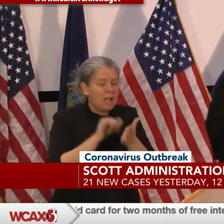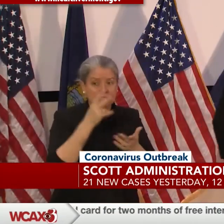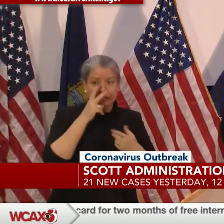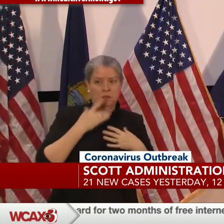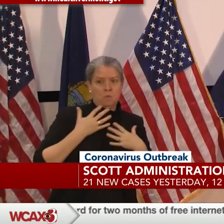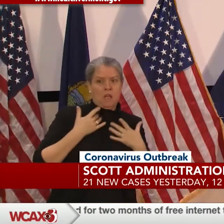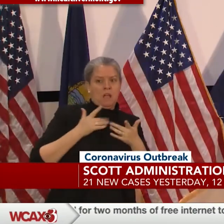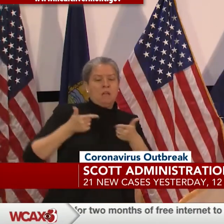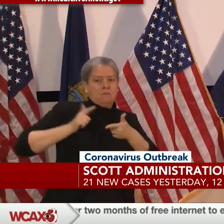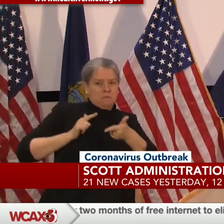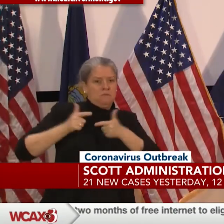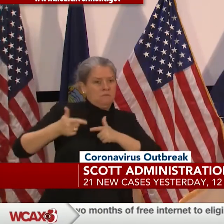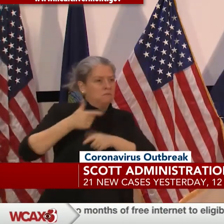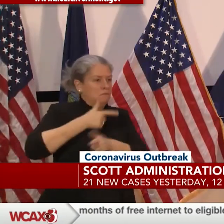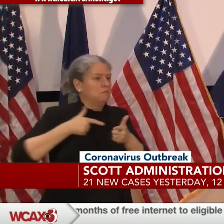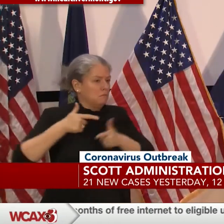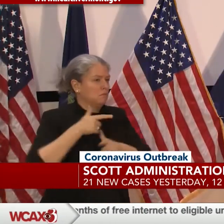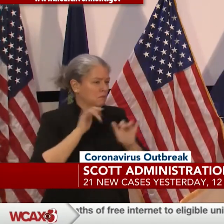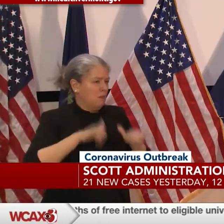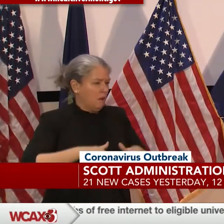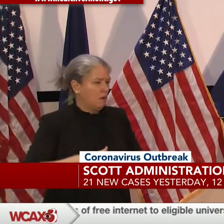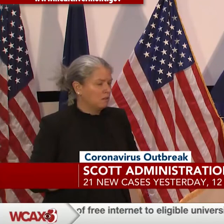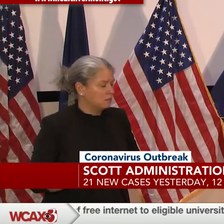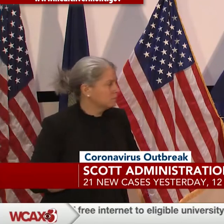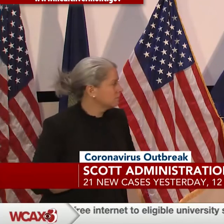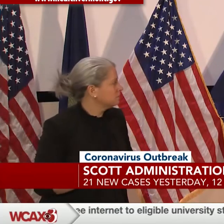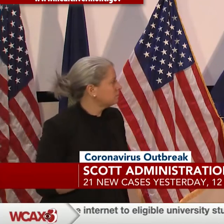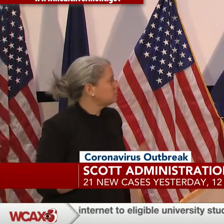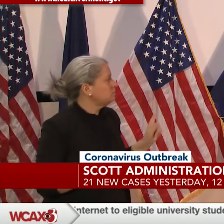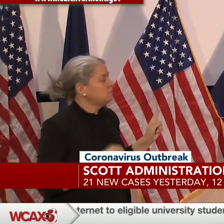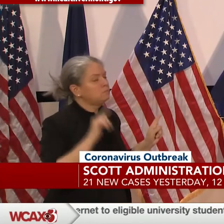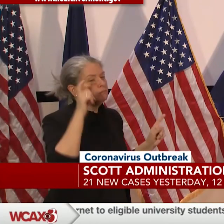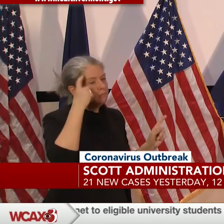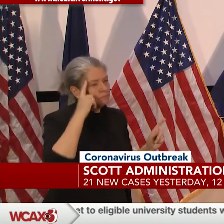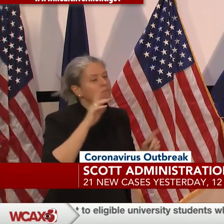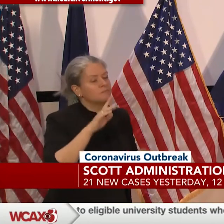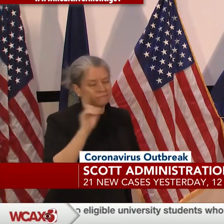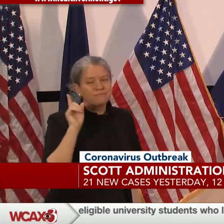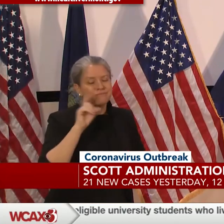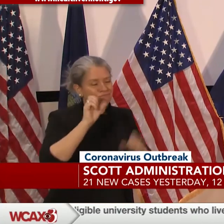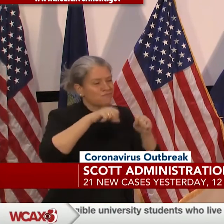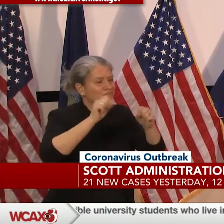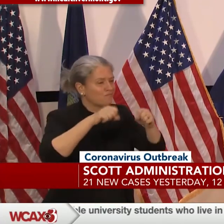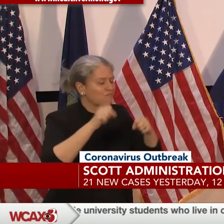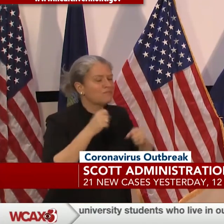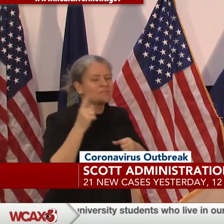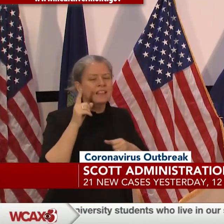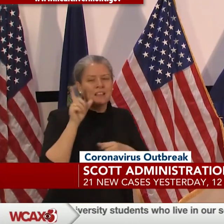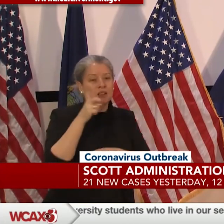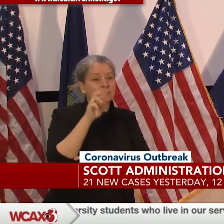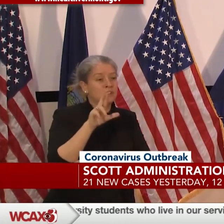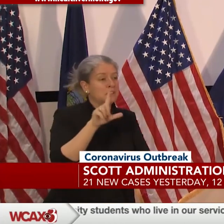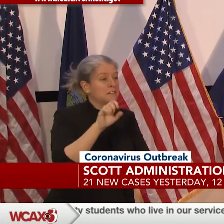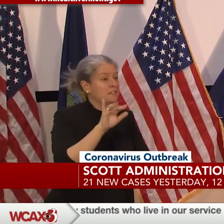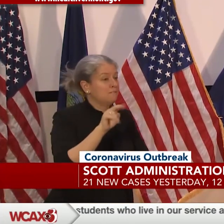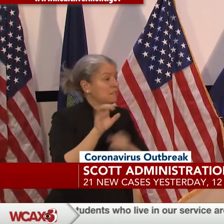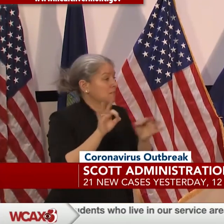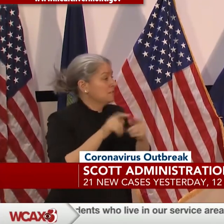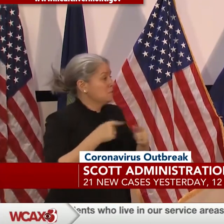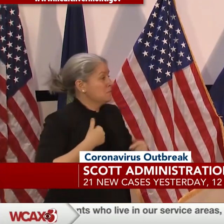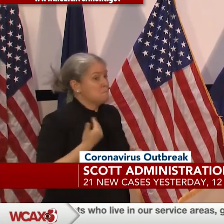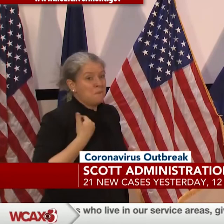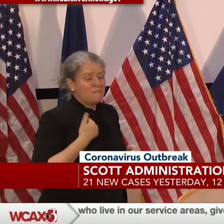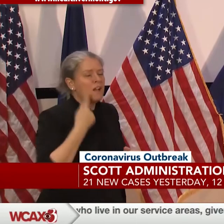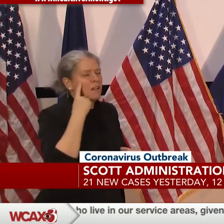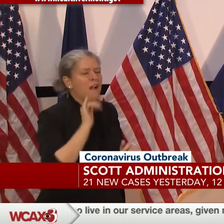I think what was also interesting in terms of what Dr. Levine had described to me earlier was that if you're